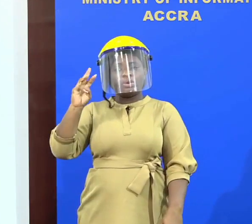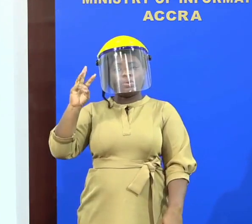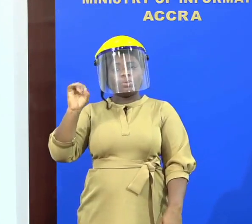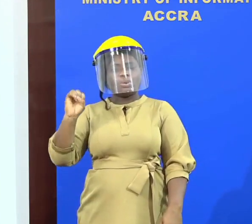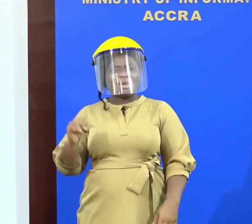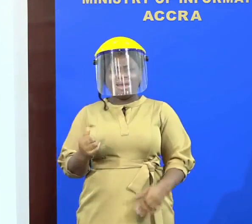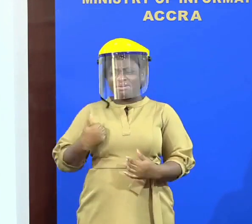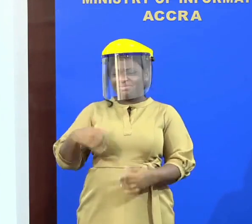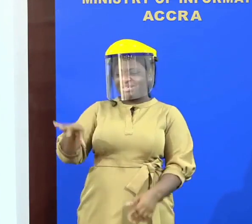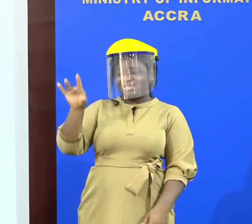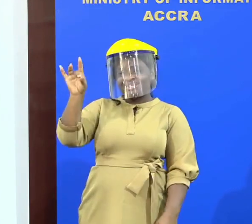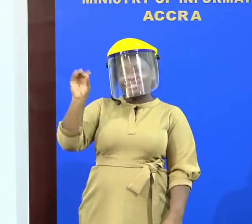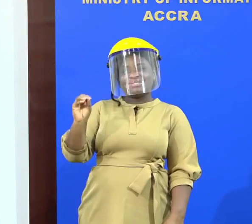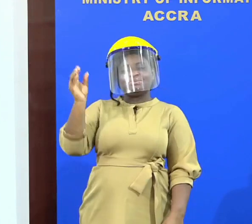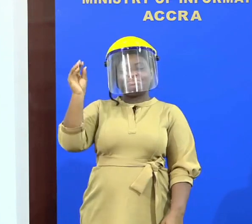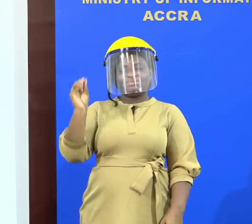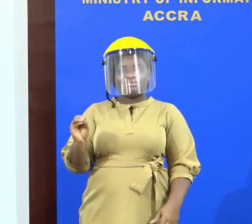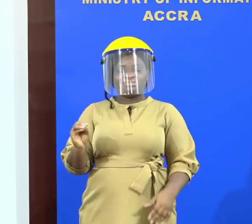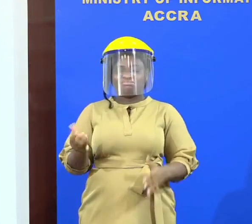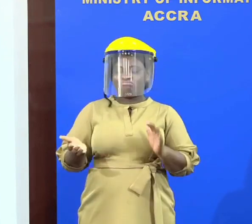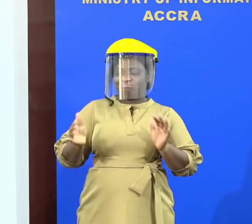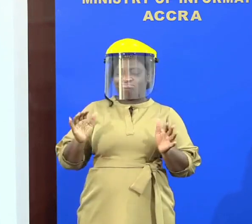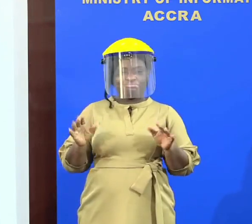80% wearing masks only. So that's